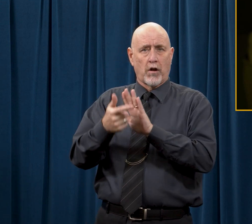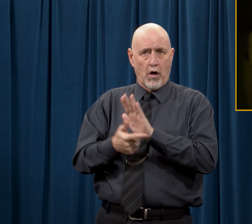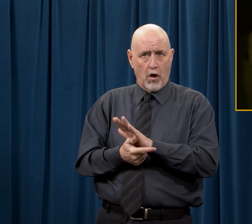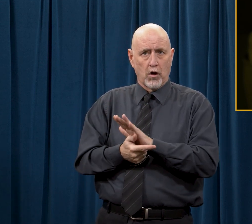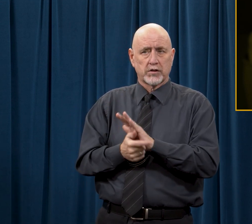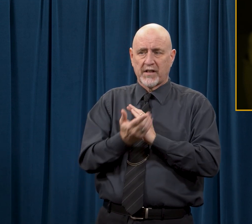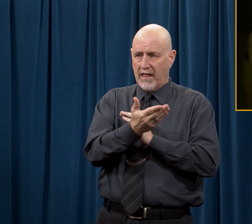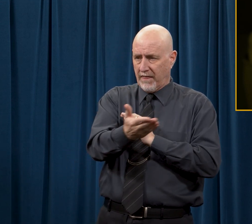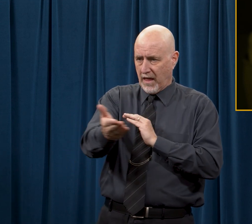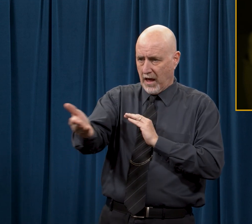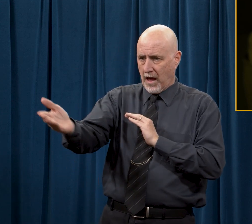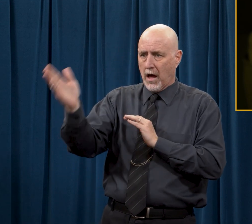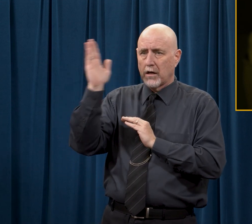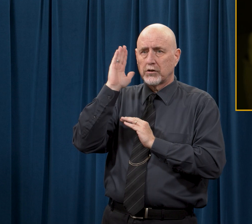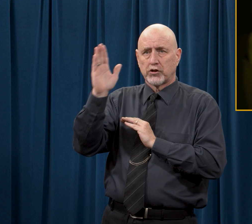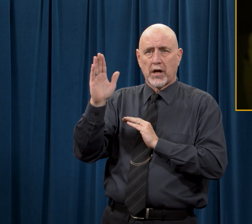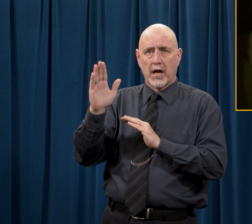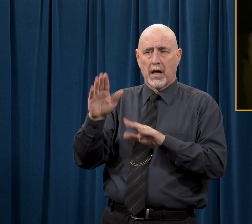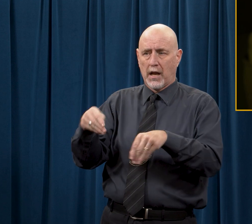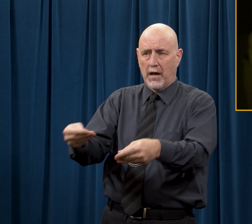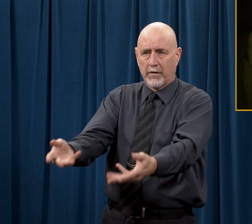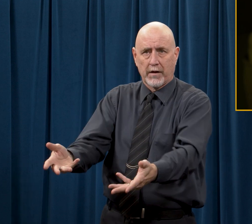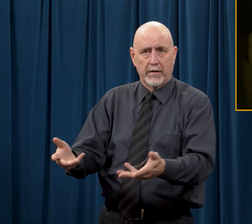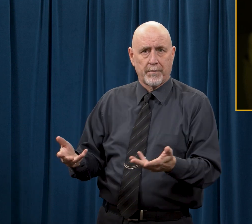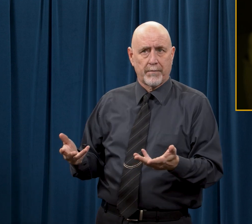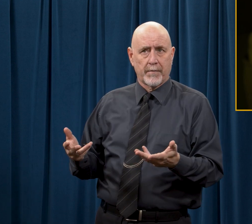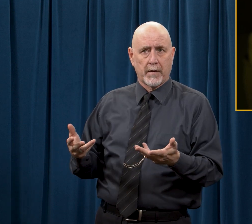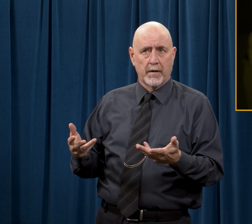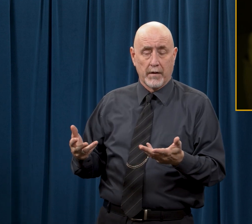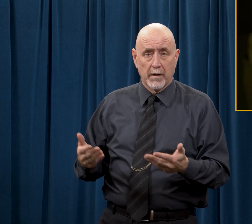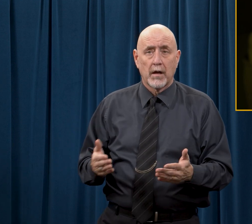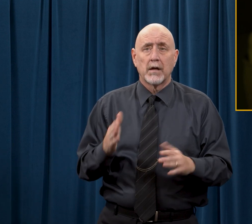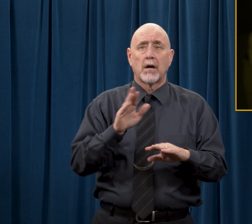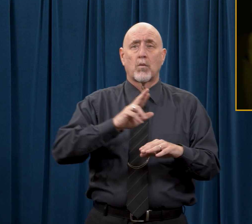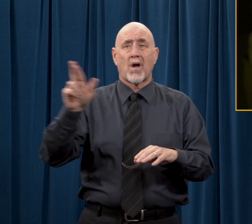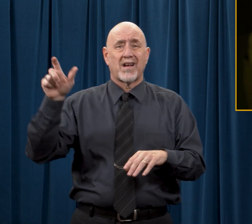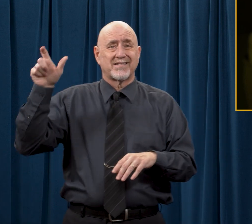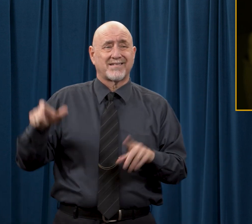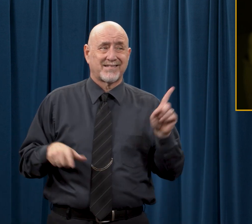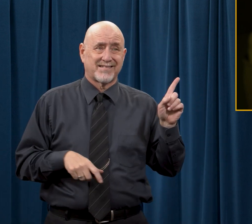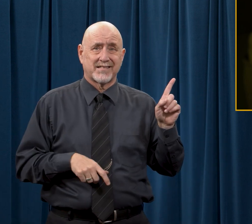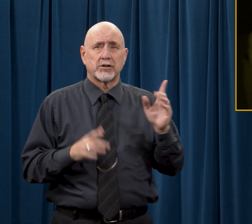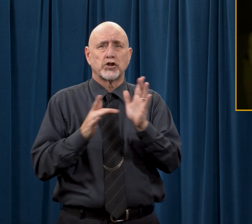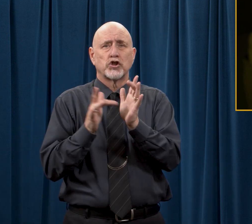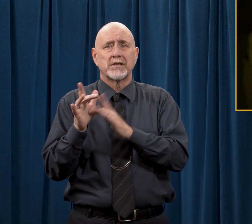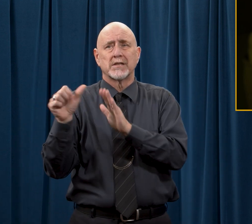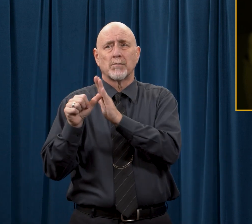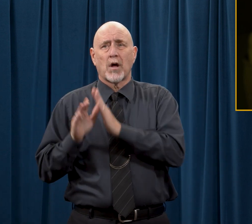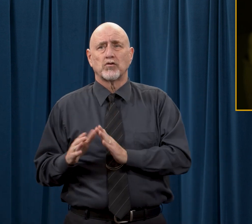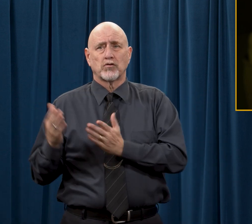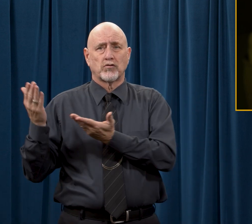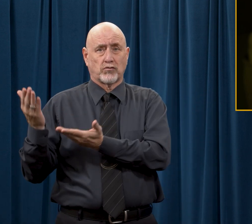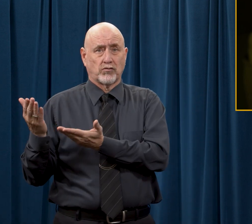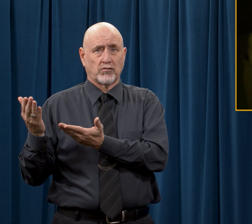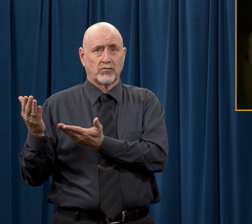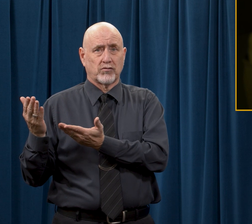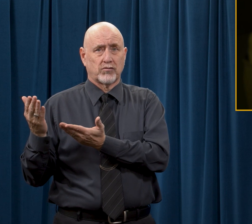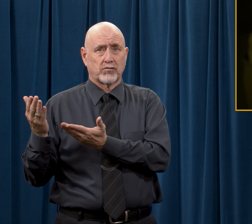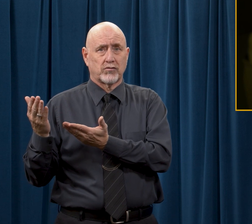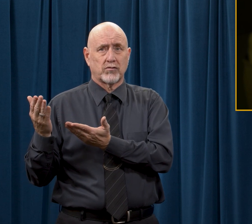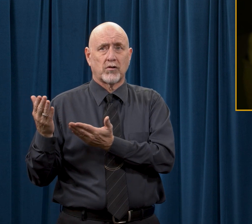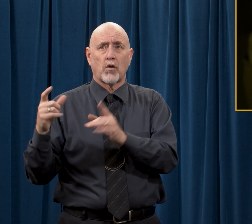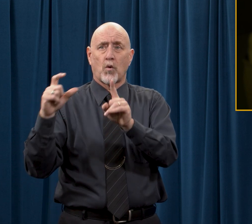"These are the laws that thou shalt lay before them." On the top right, Jesus and the